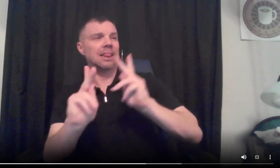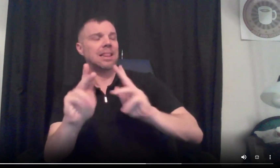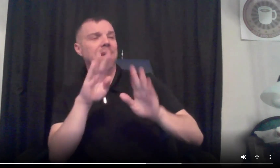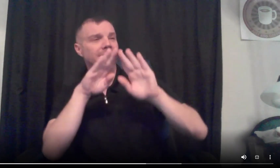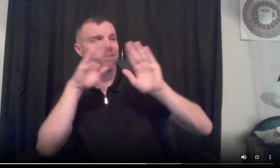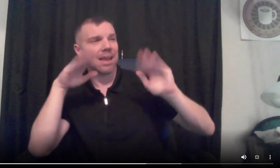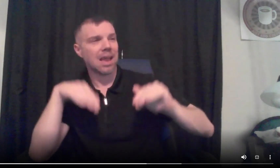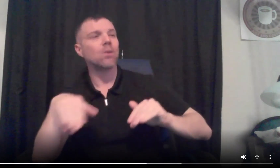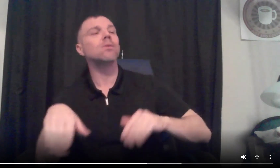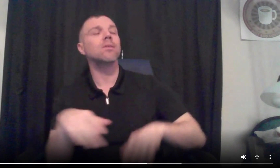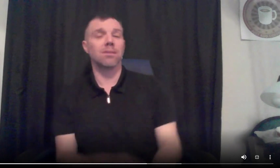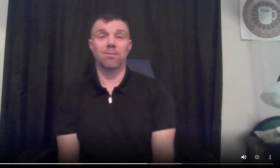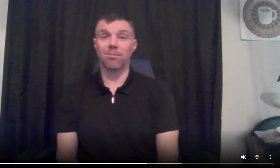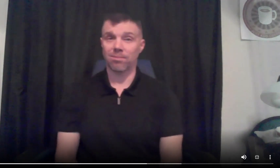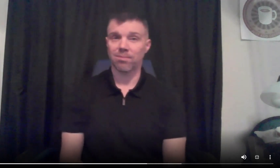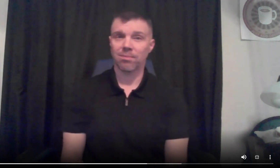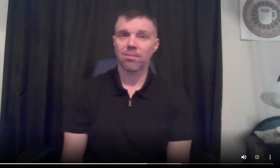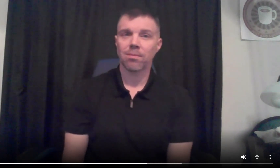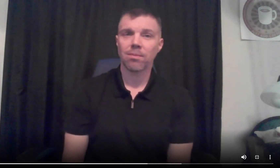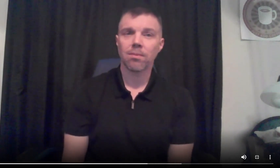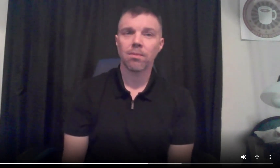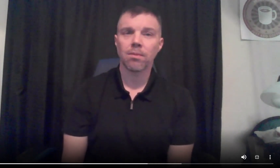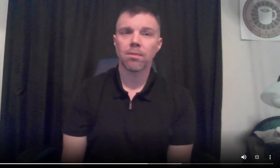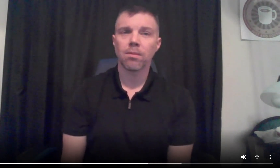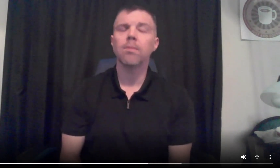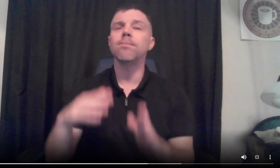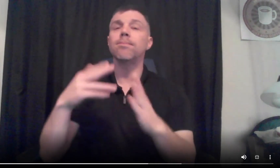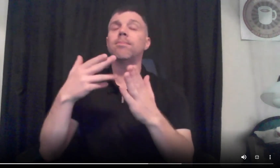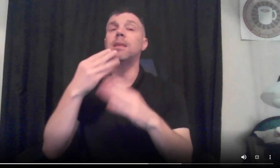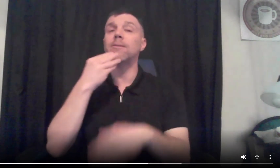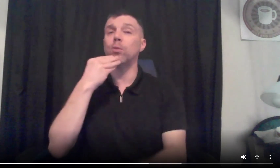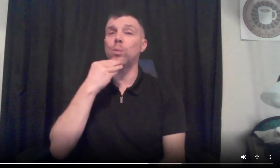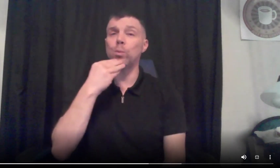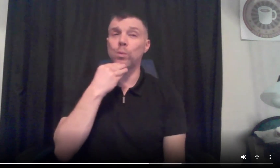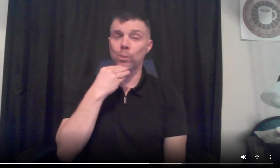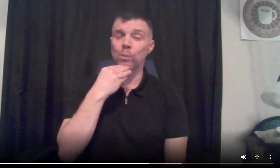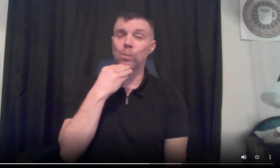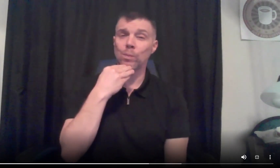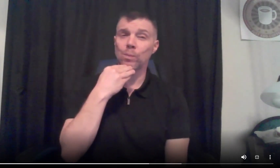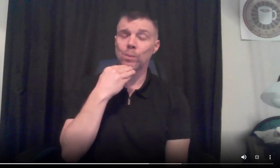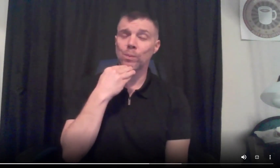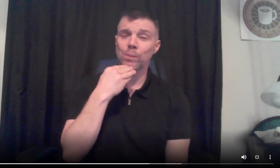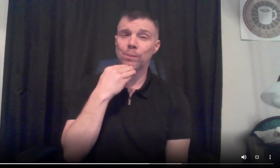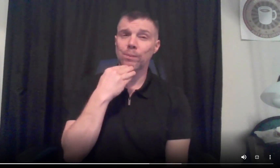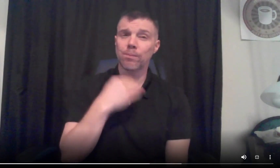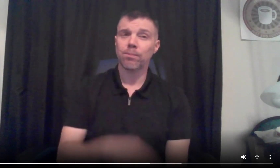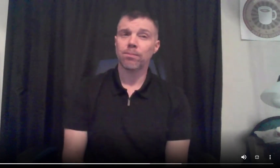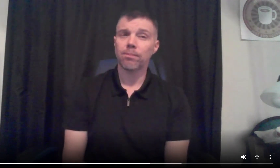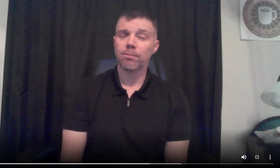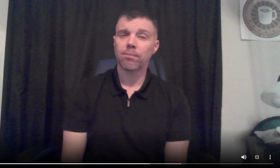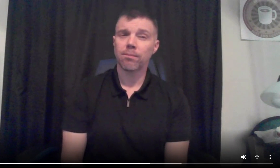house where the slaves lived, right, miss? Yes, that's right. They also had